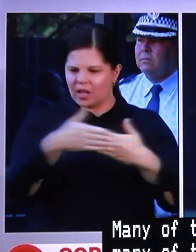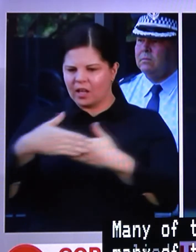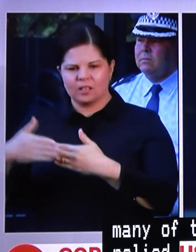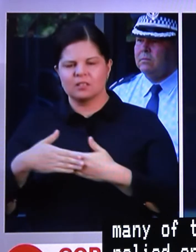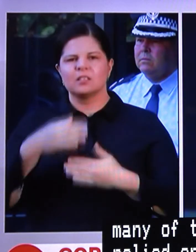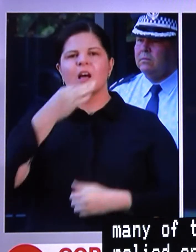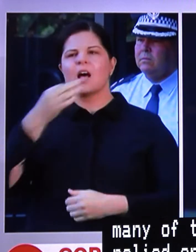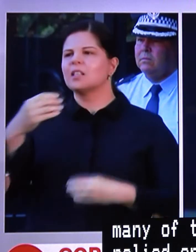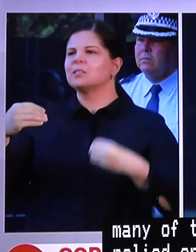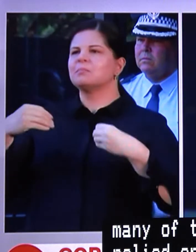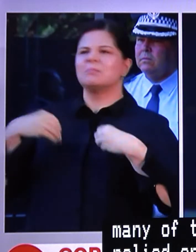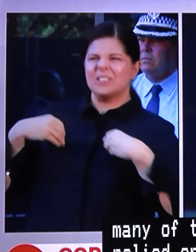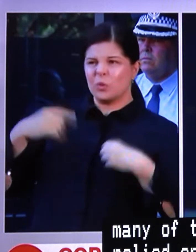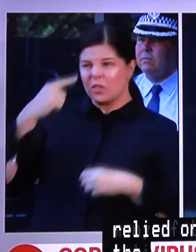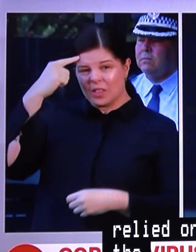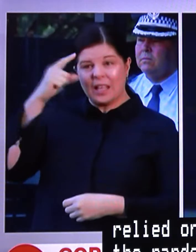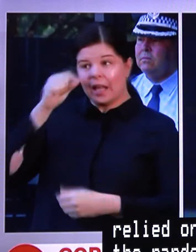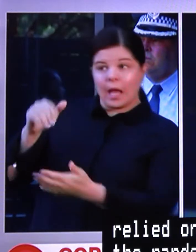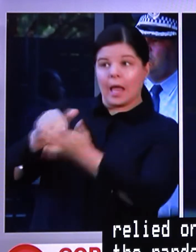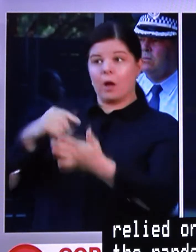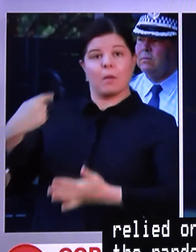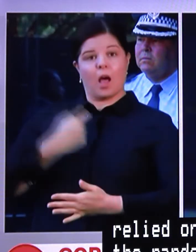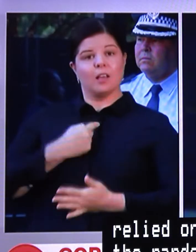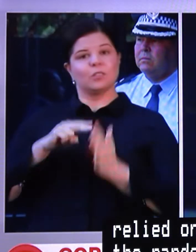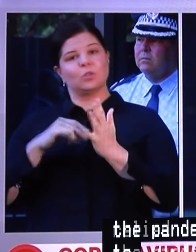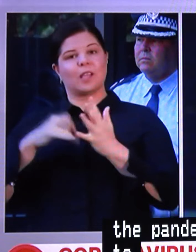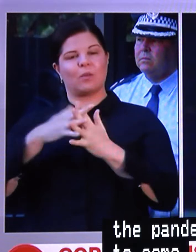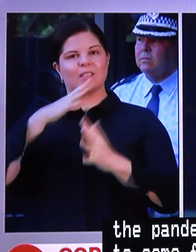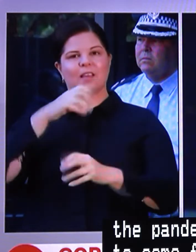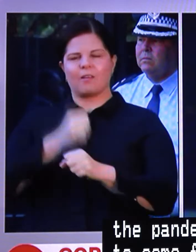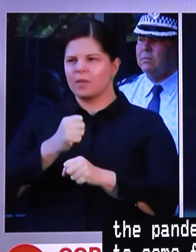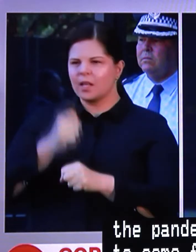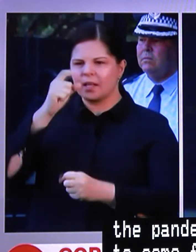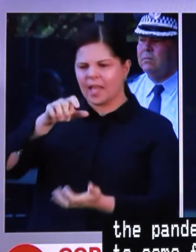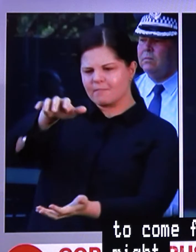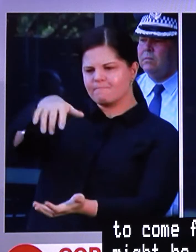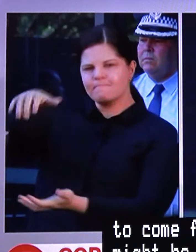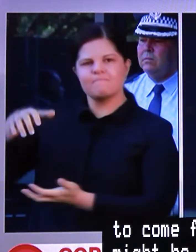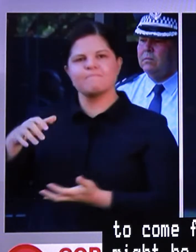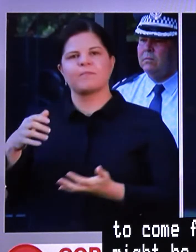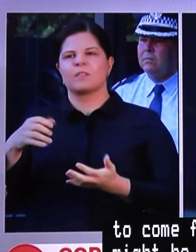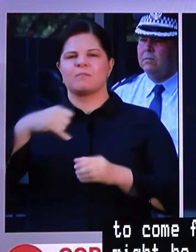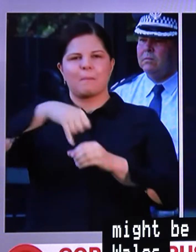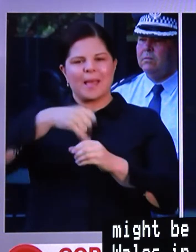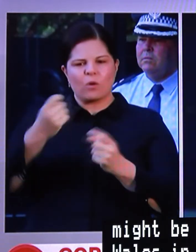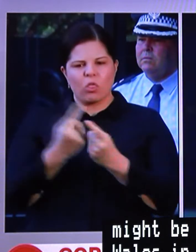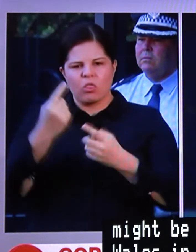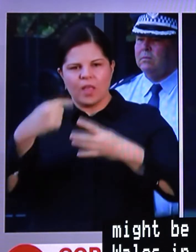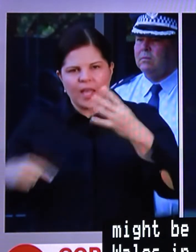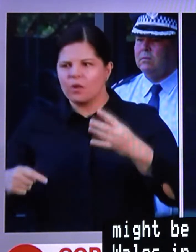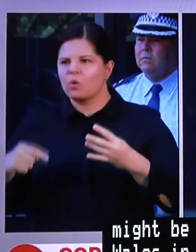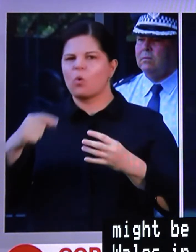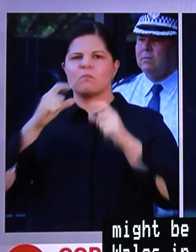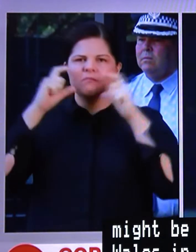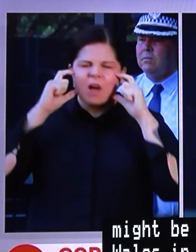forward who thought they might be able to assist New South Wales in getting medical supplies, or perhaps retooling, or involved in local